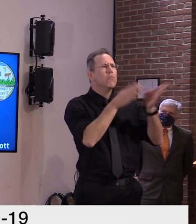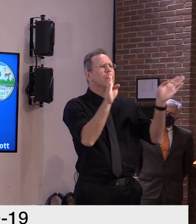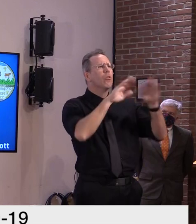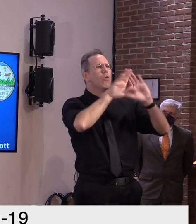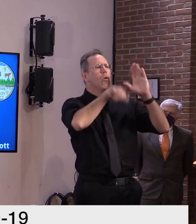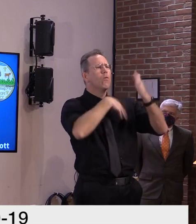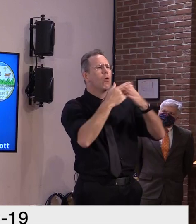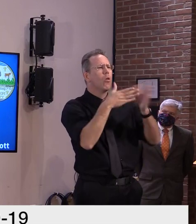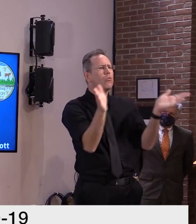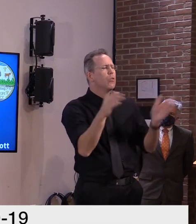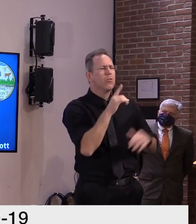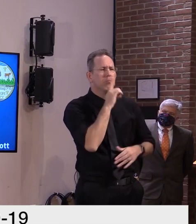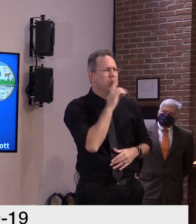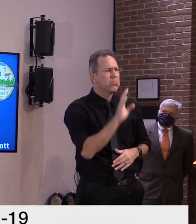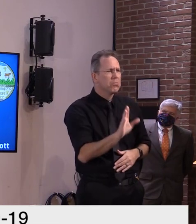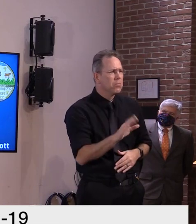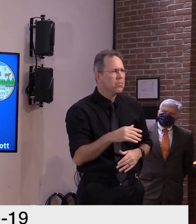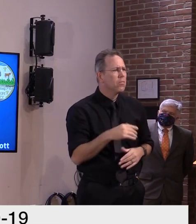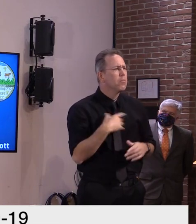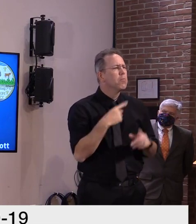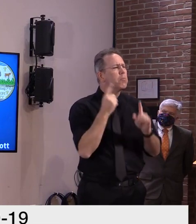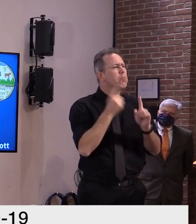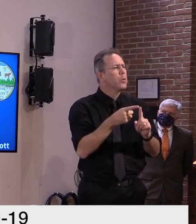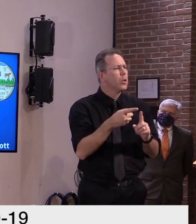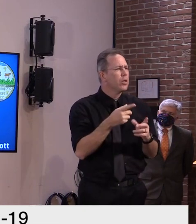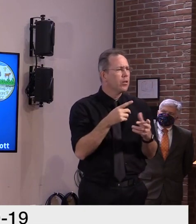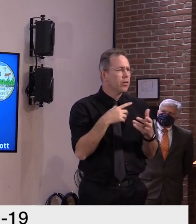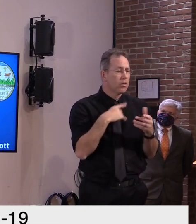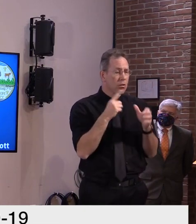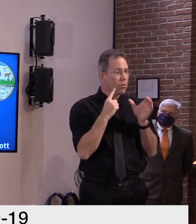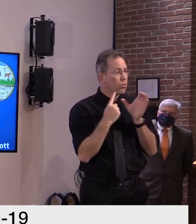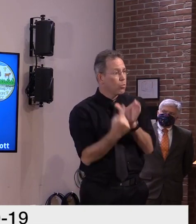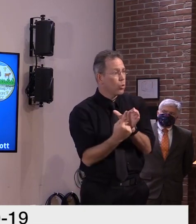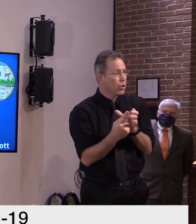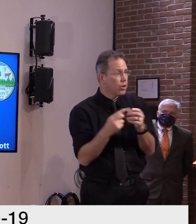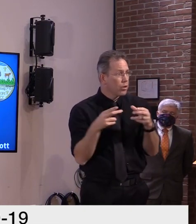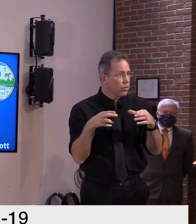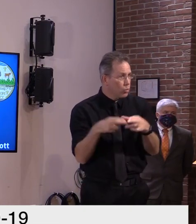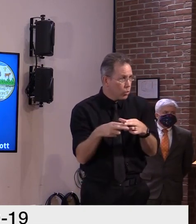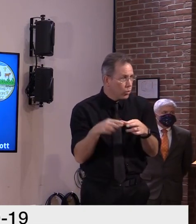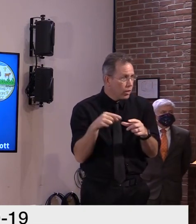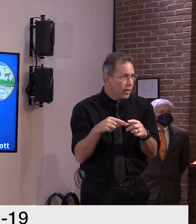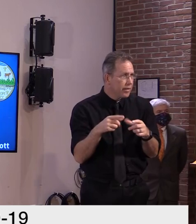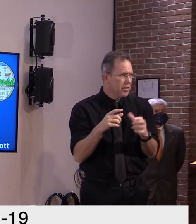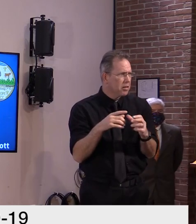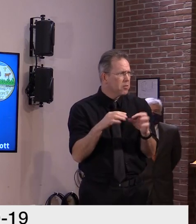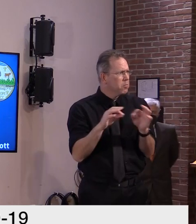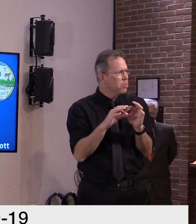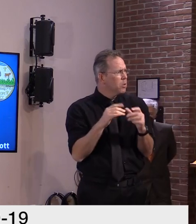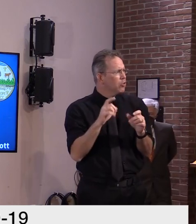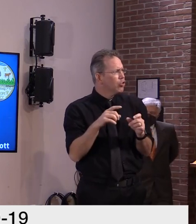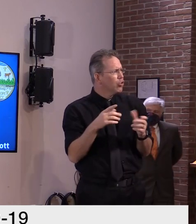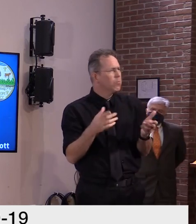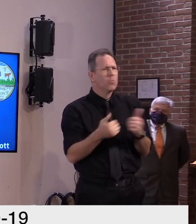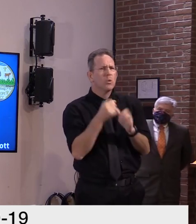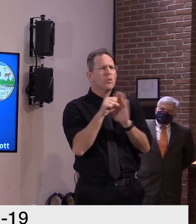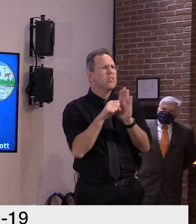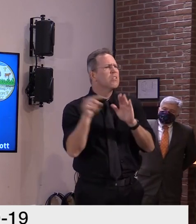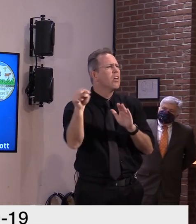But quarantine as a public health measure is pretty standard around the country.